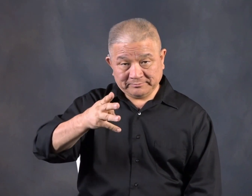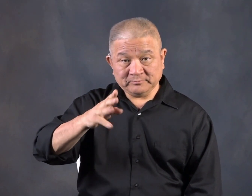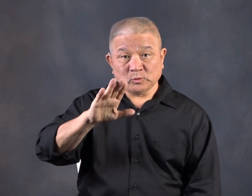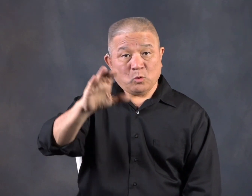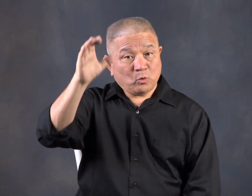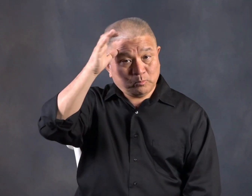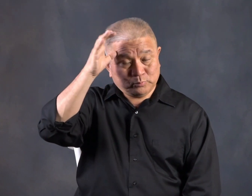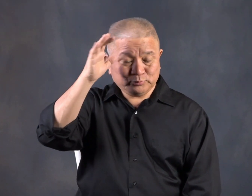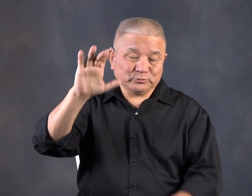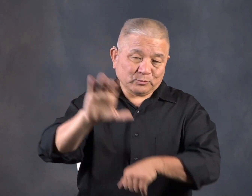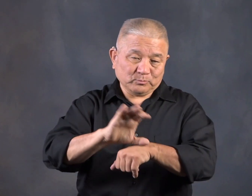computer.